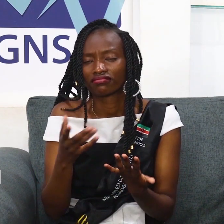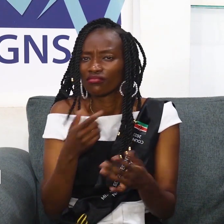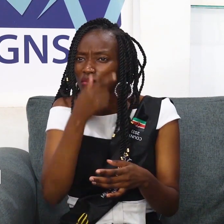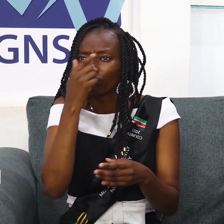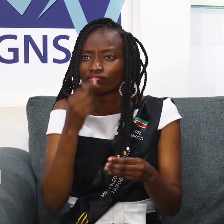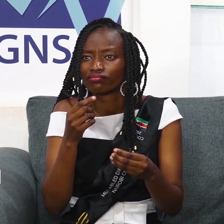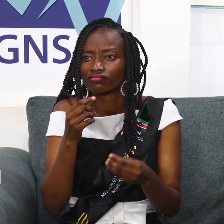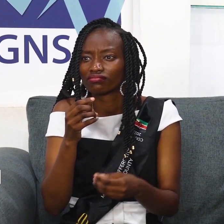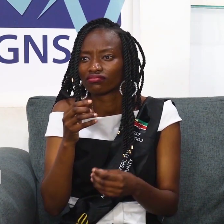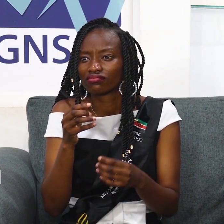4-5?